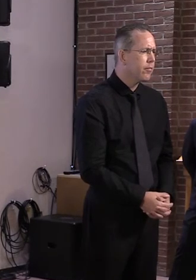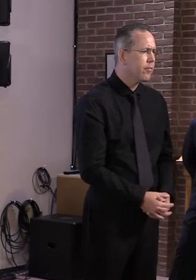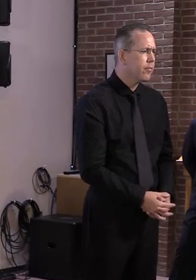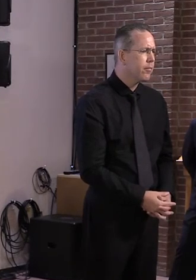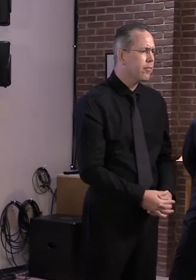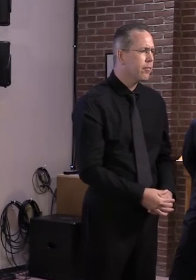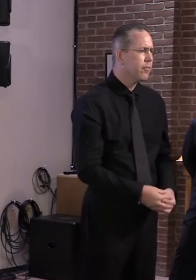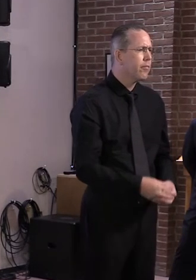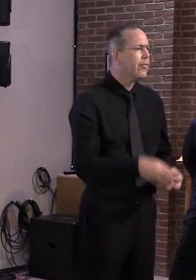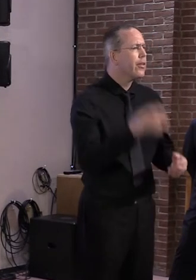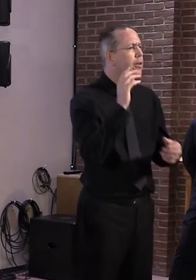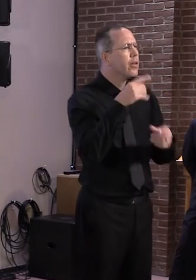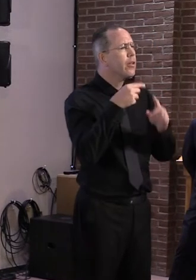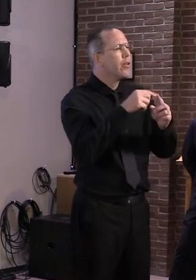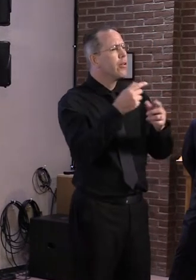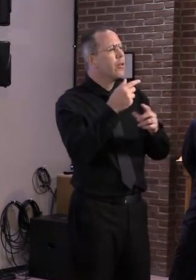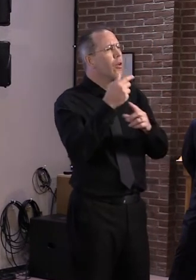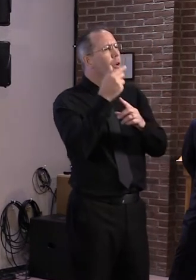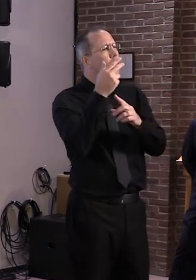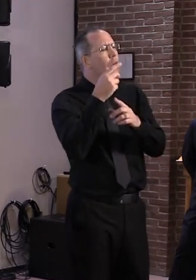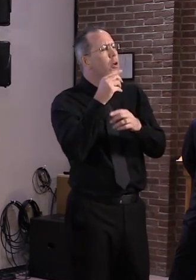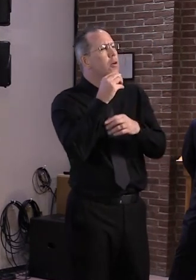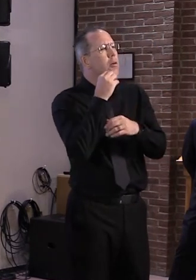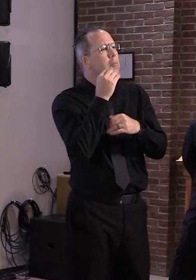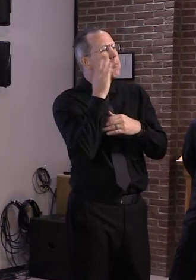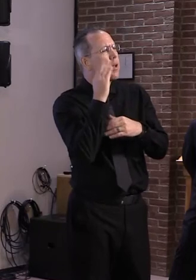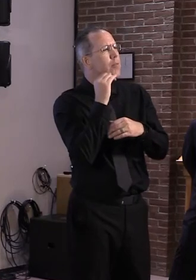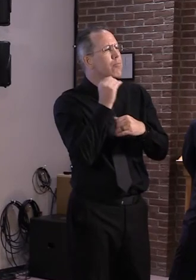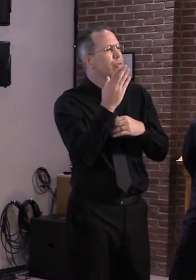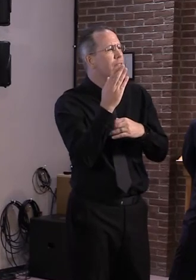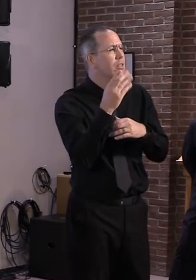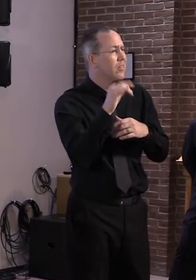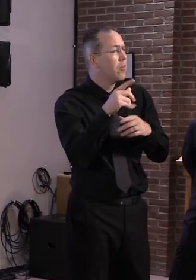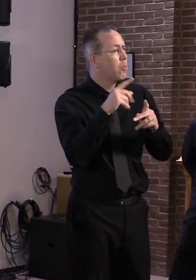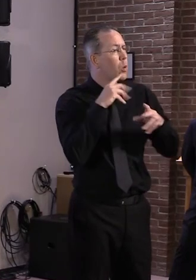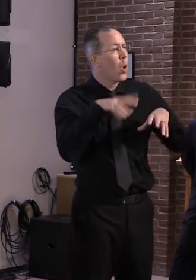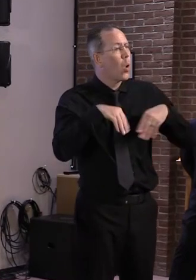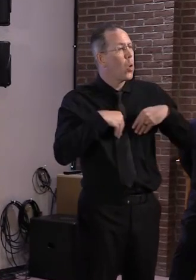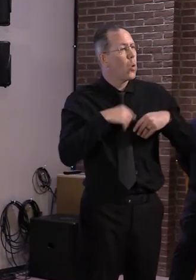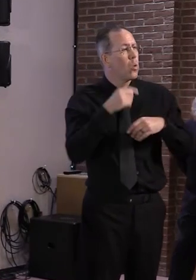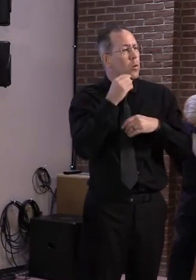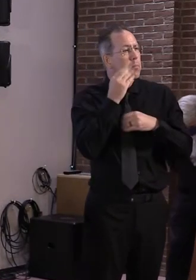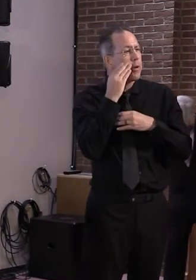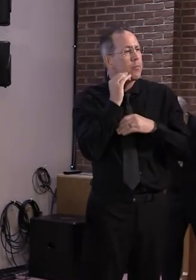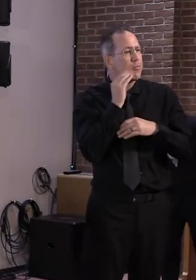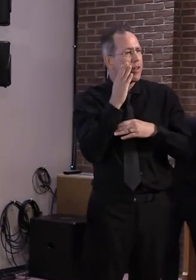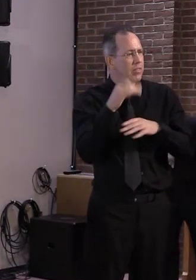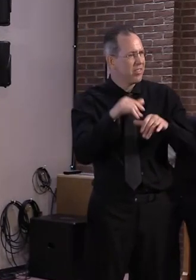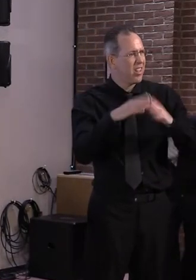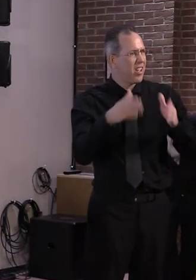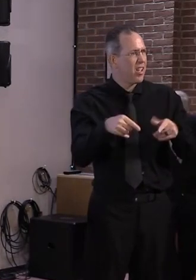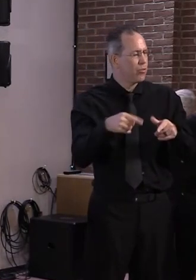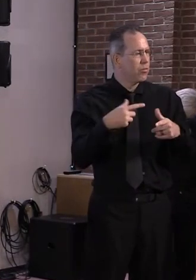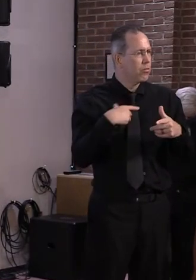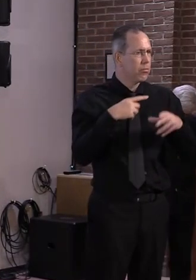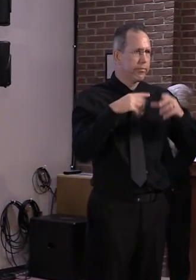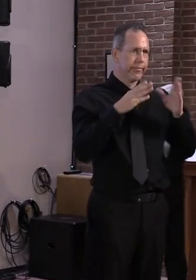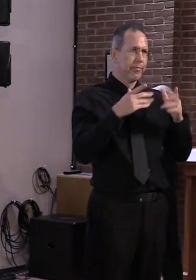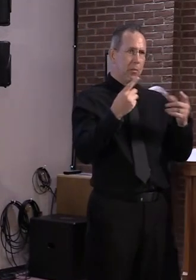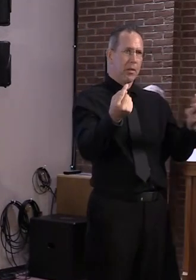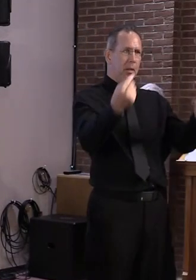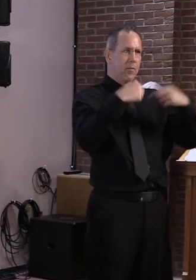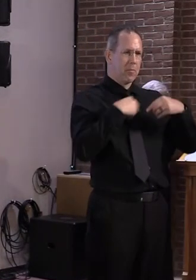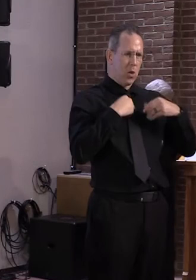Yeah, again, those simple guidelines that we had laid out, I think adhere almost to